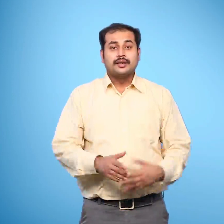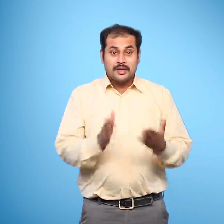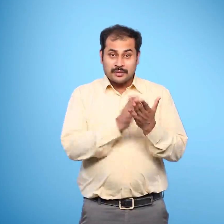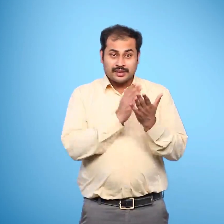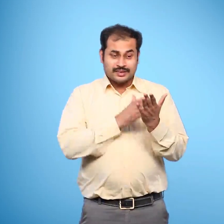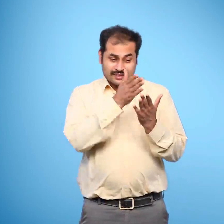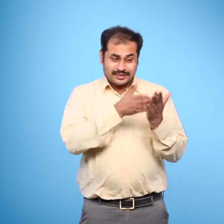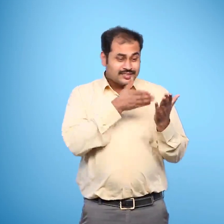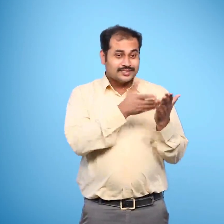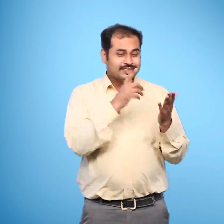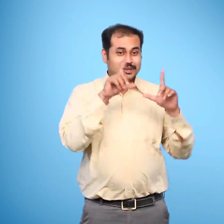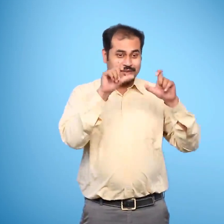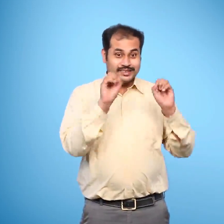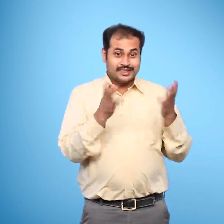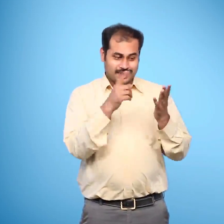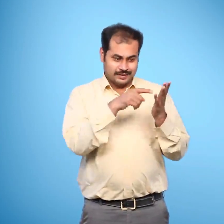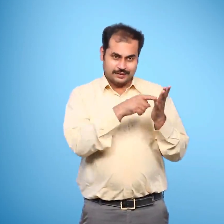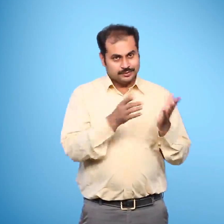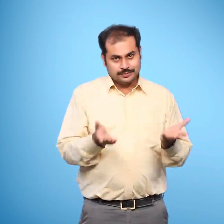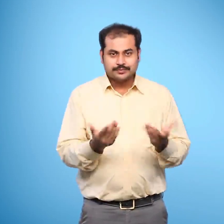Let's begin reading this page from picture 1.